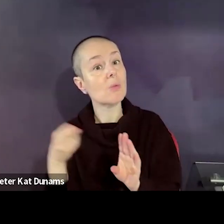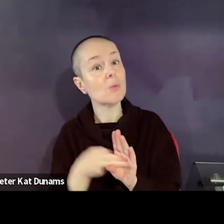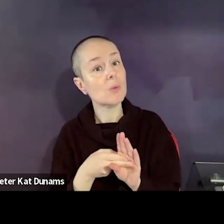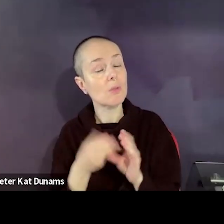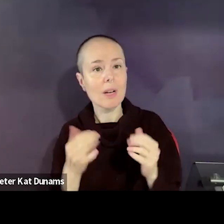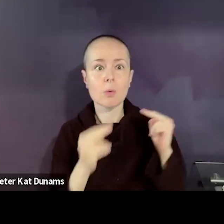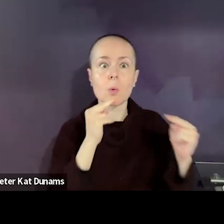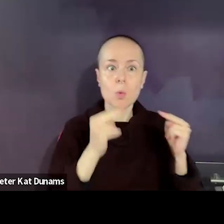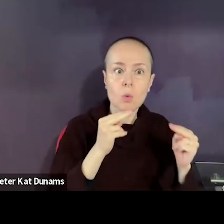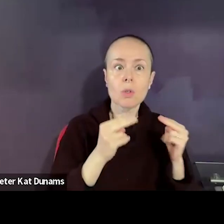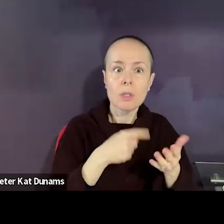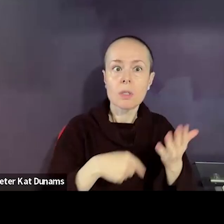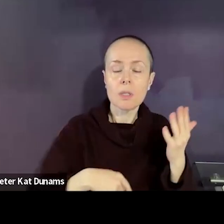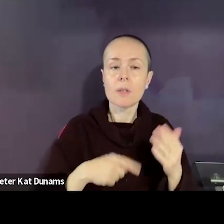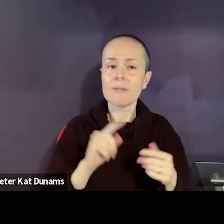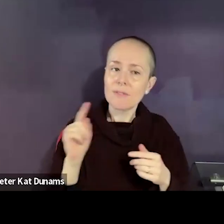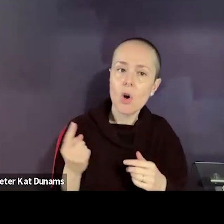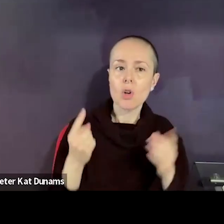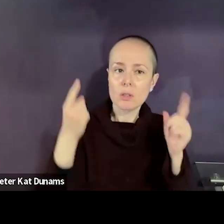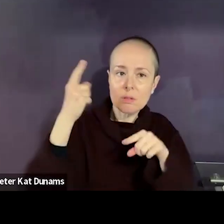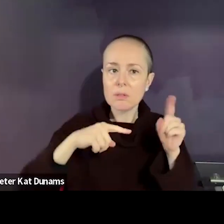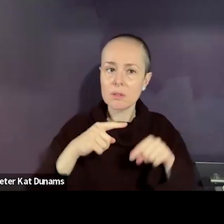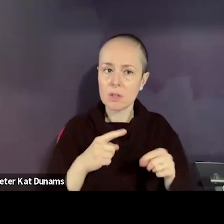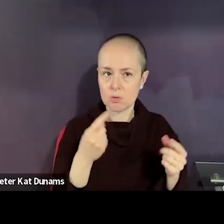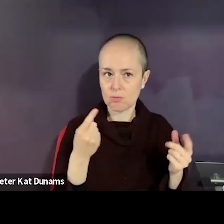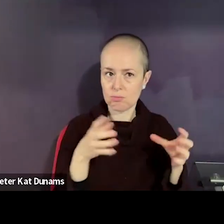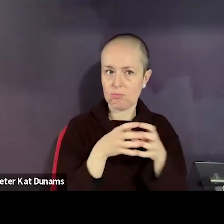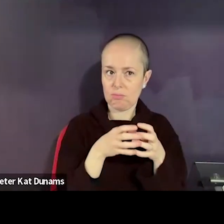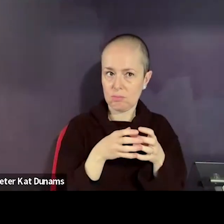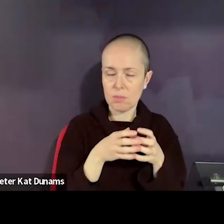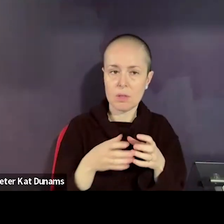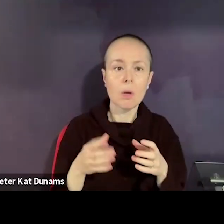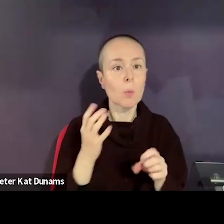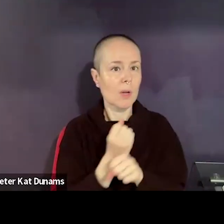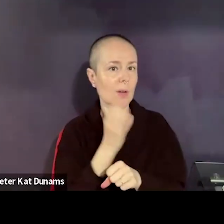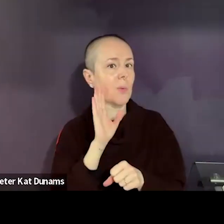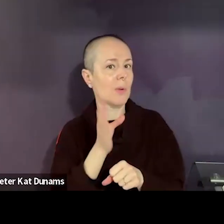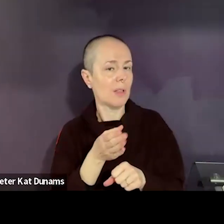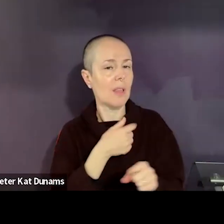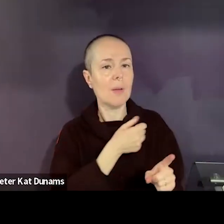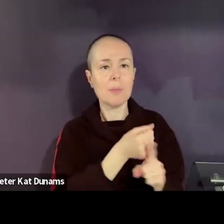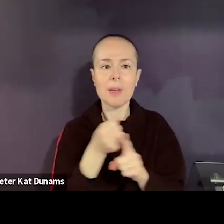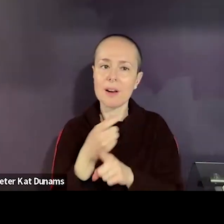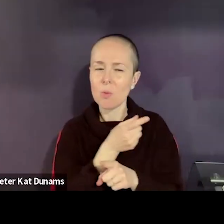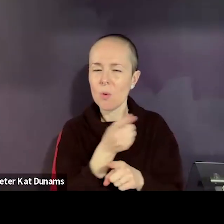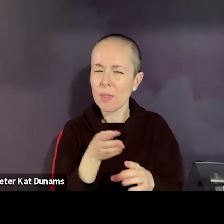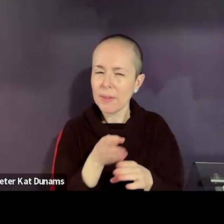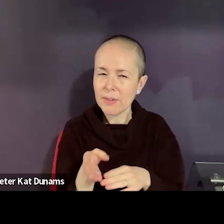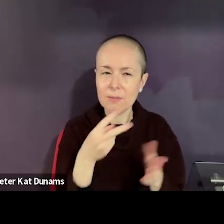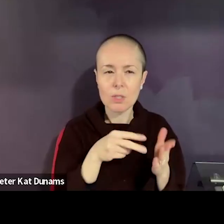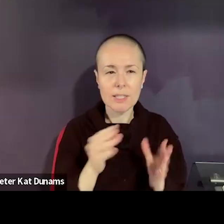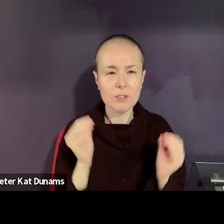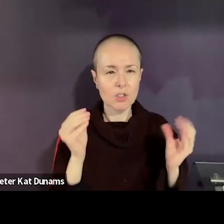we speak for their first collective bargaining agreement. That's a game changer, which we know will have impacts throughout the field for dance teachers and